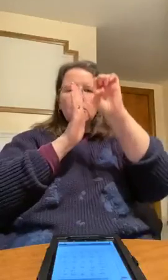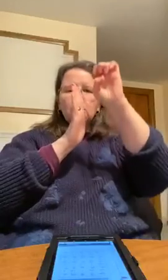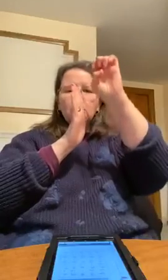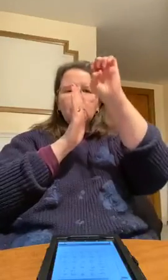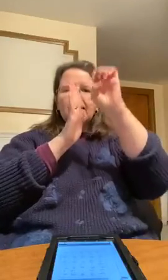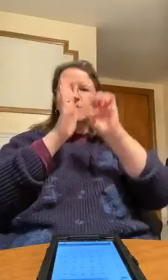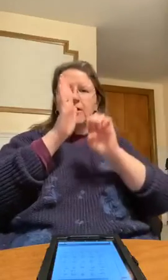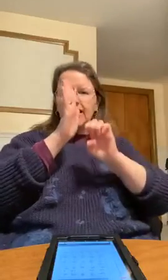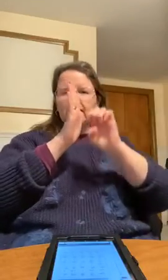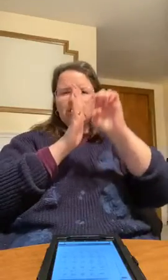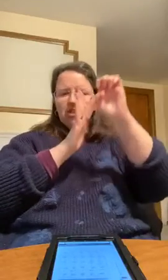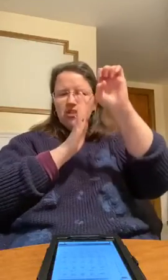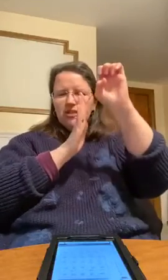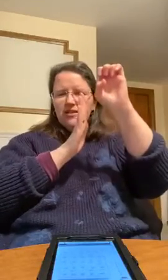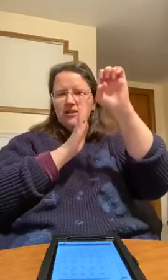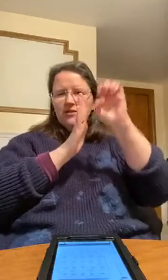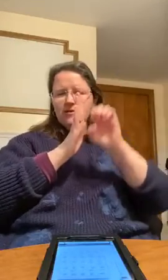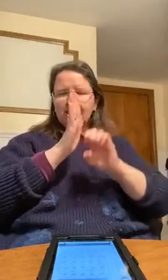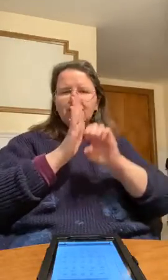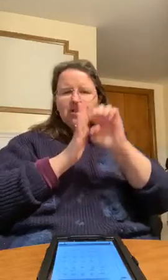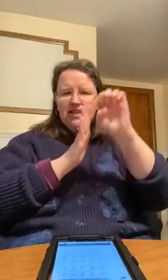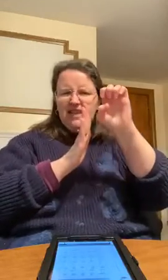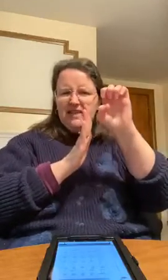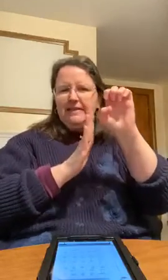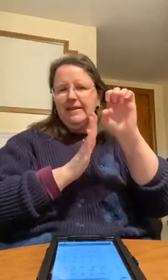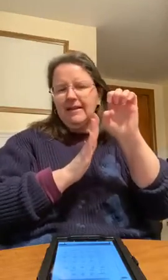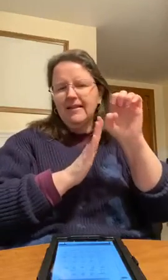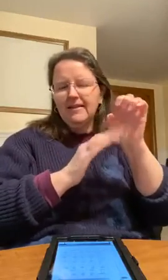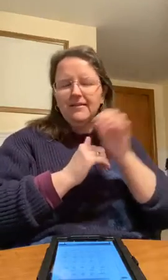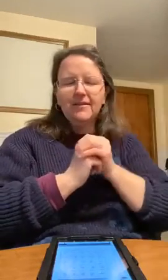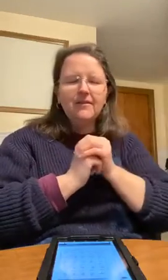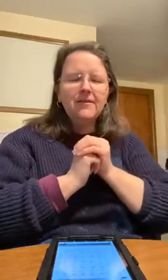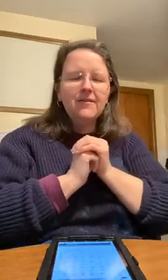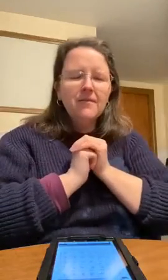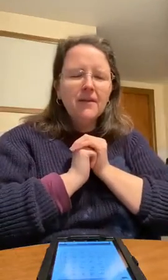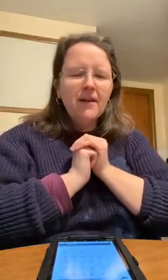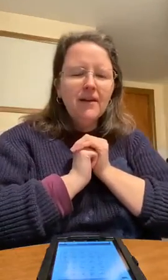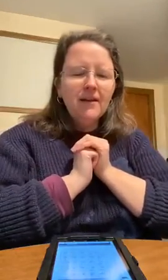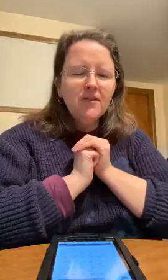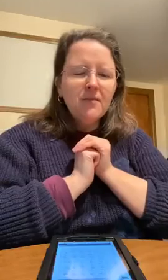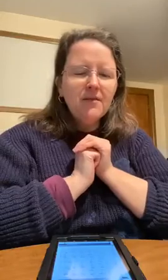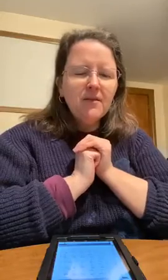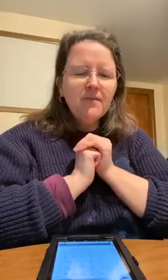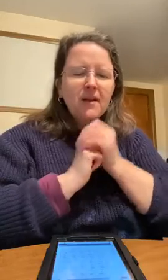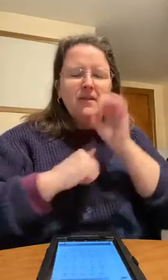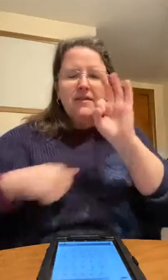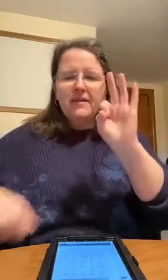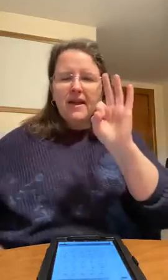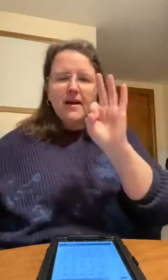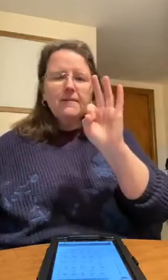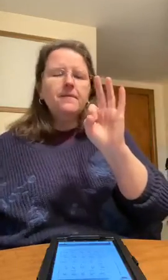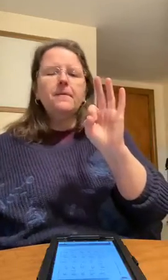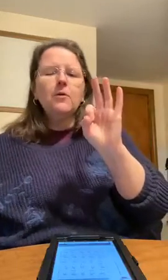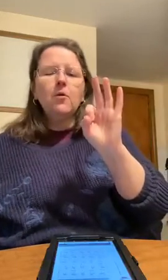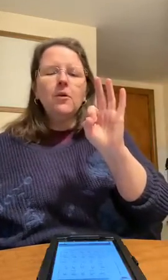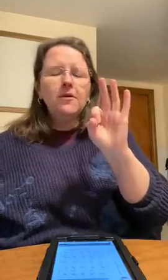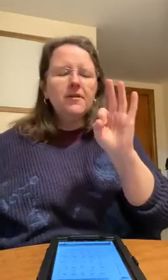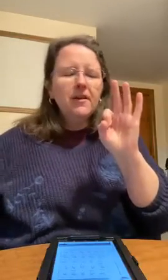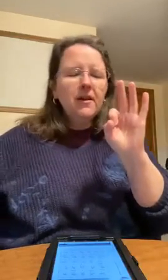Elevator, that's more Englished, Englishy, I guess, English based. There's the F, of course, but there are